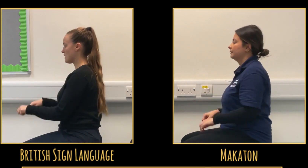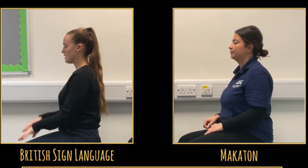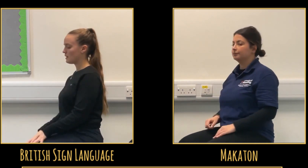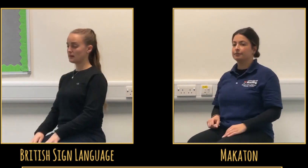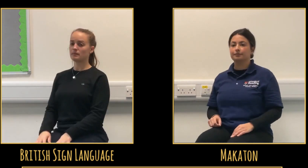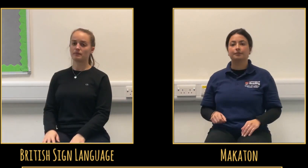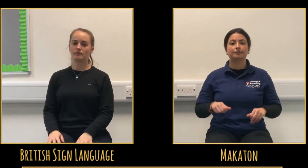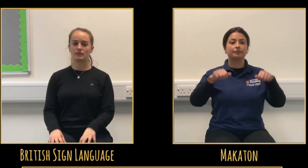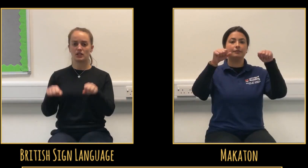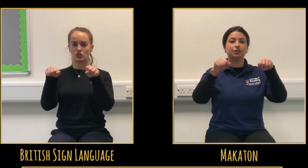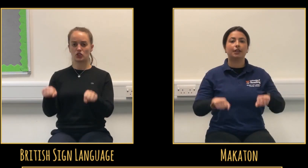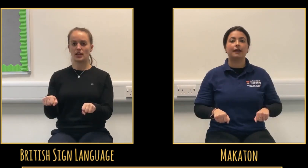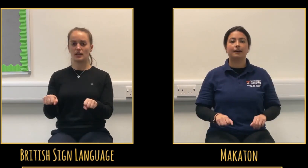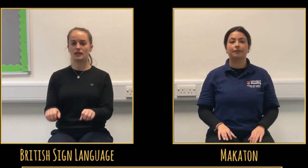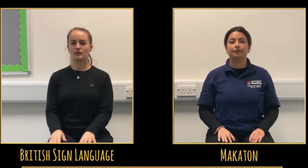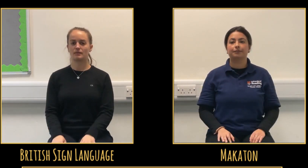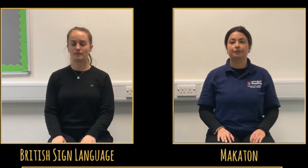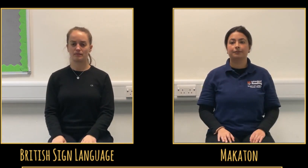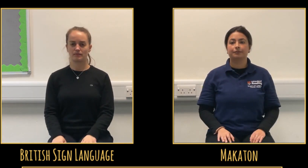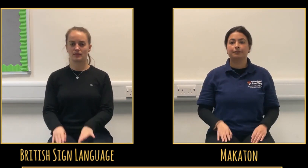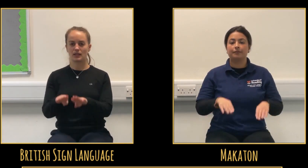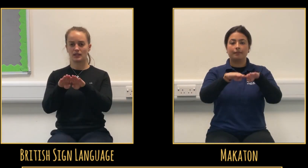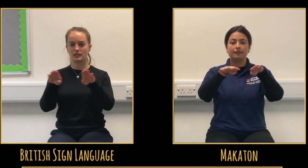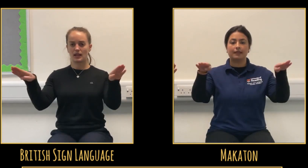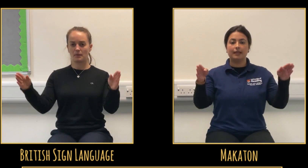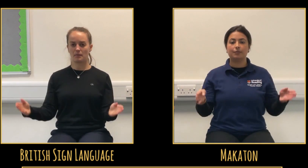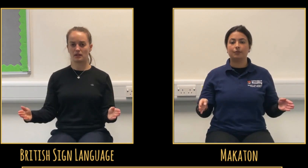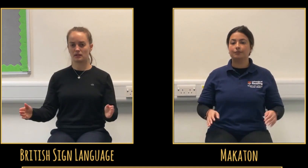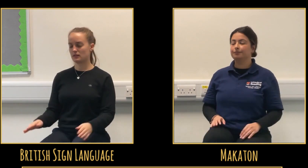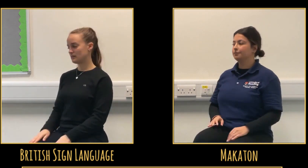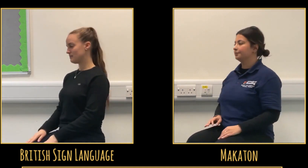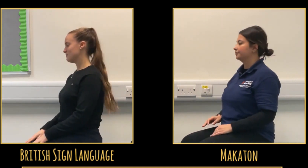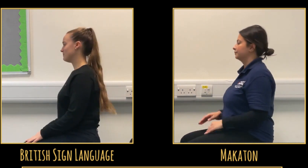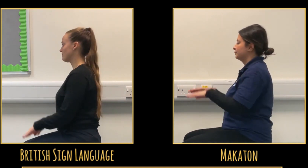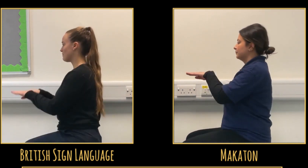Chair. Chair. Table. Table.